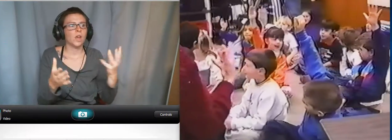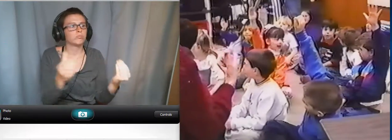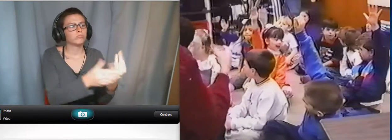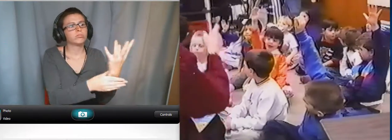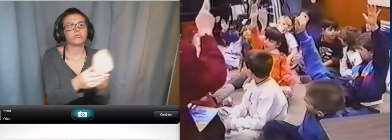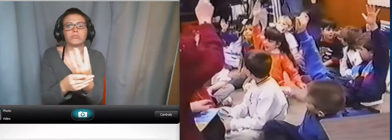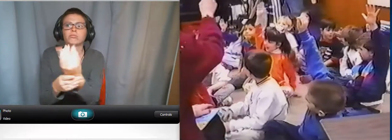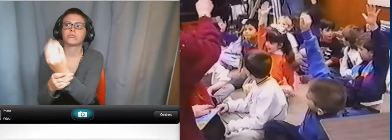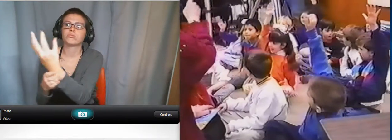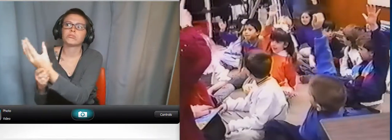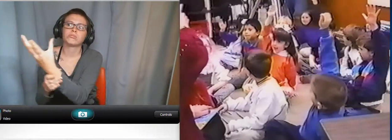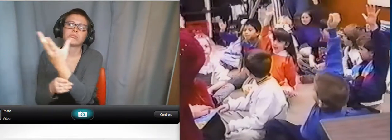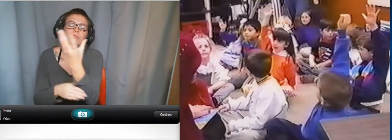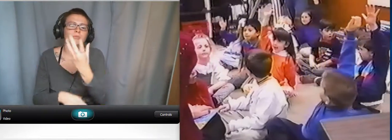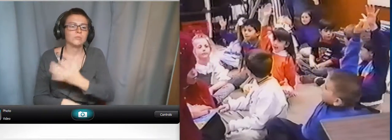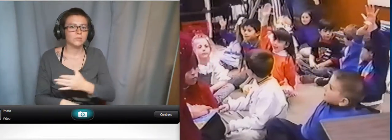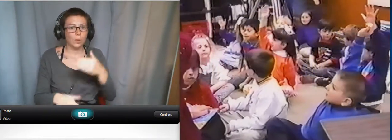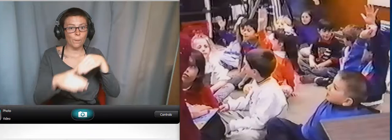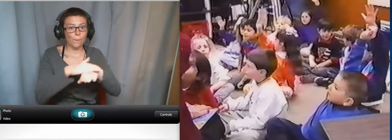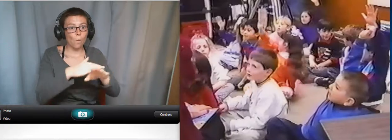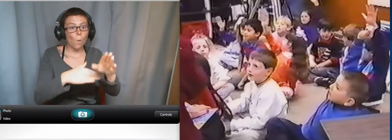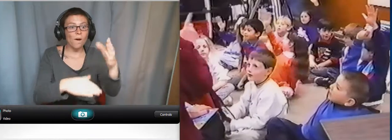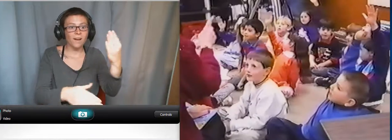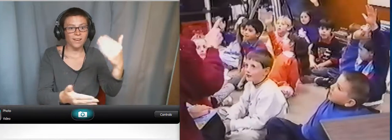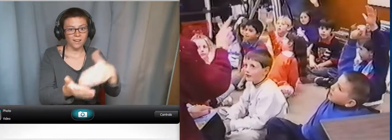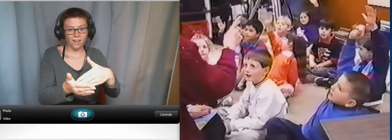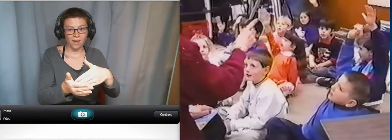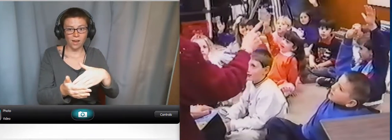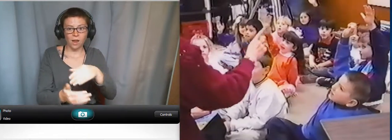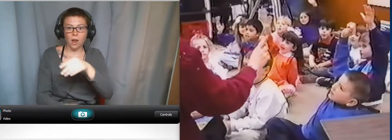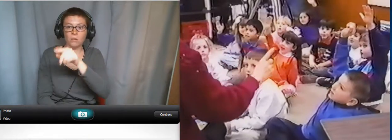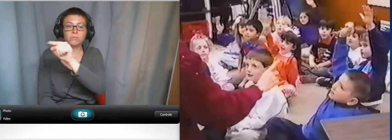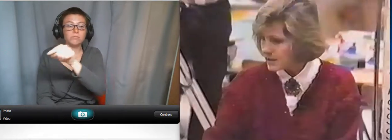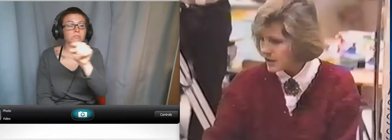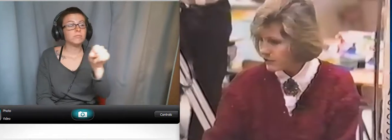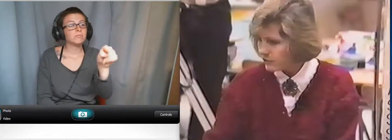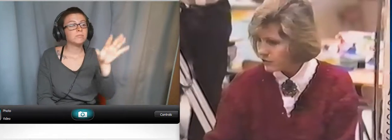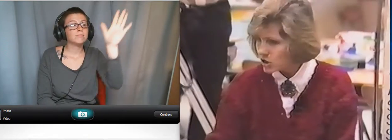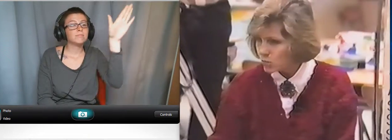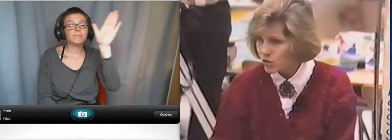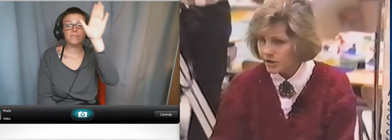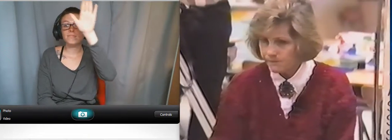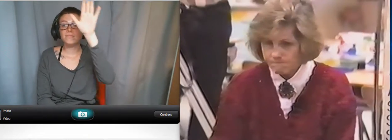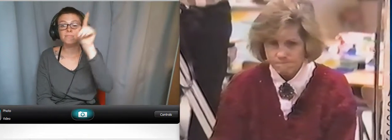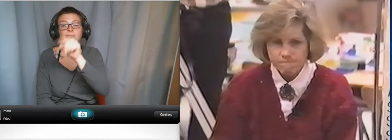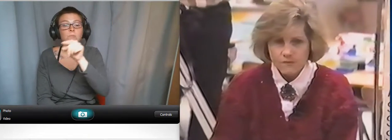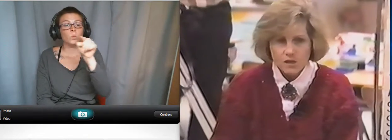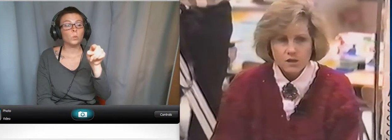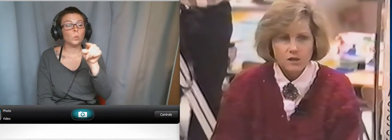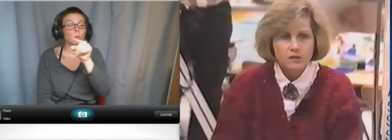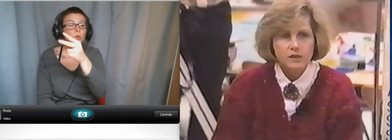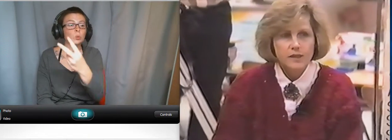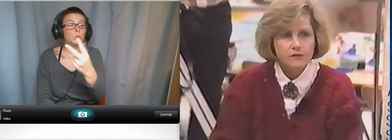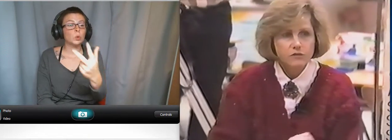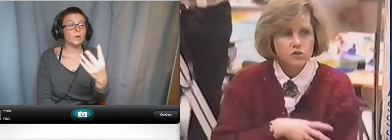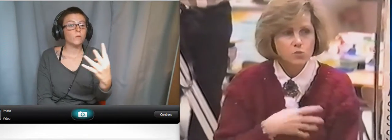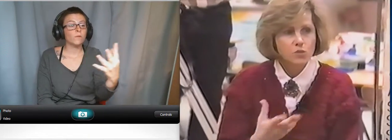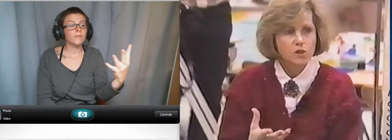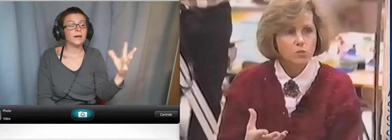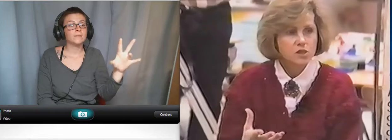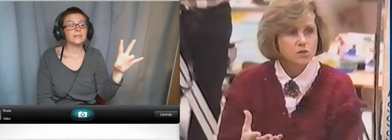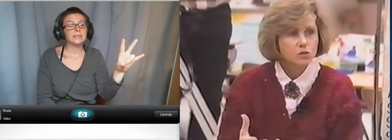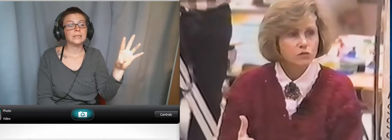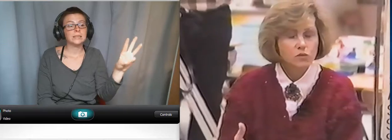is reborn? 1, 2, 3, 4, 5, 6, 7 for spring. All right,